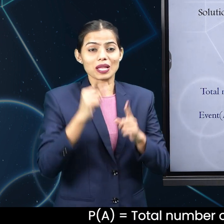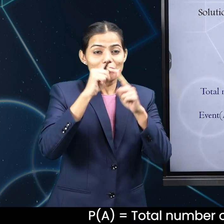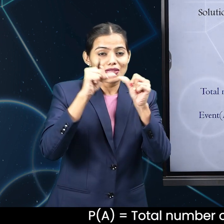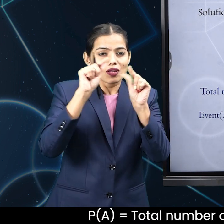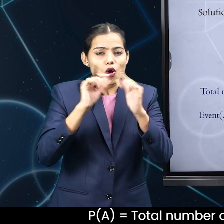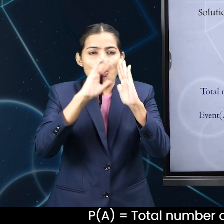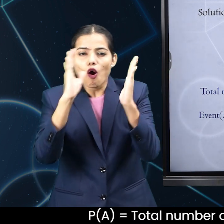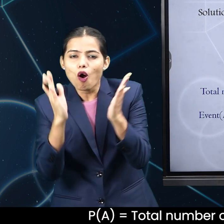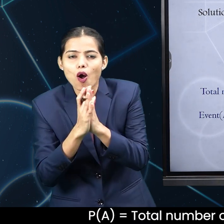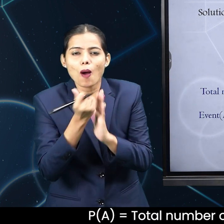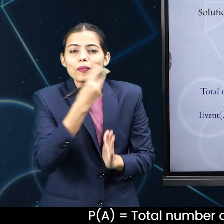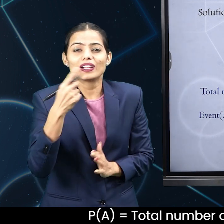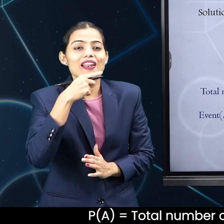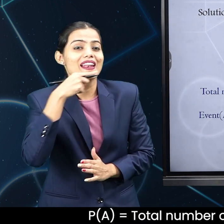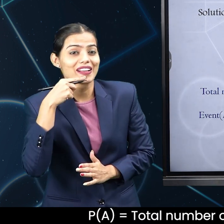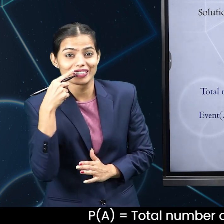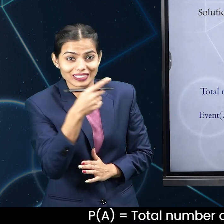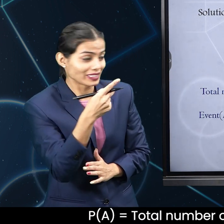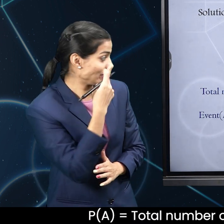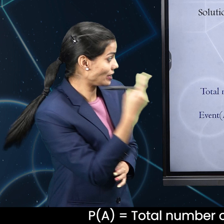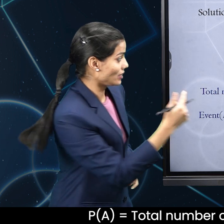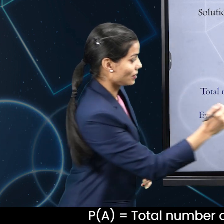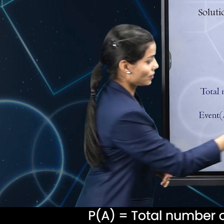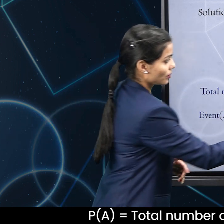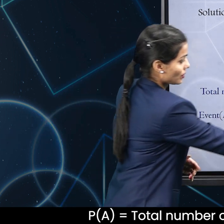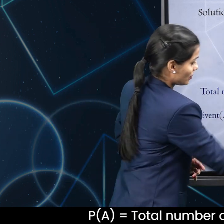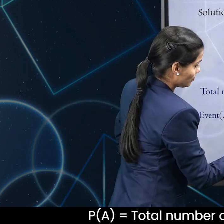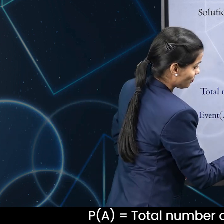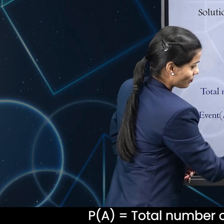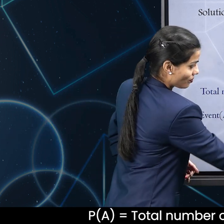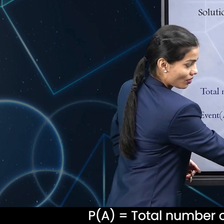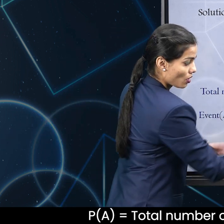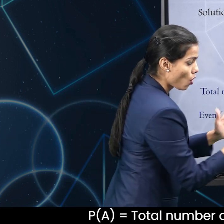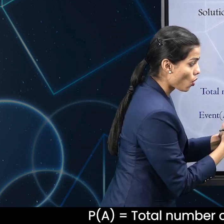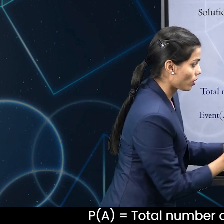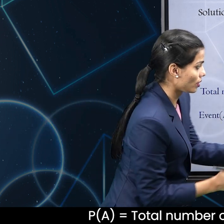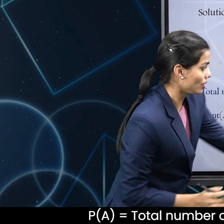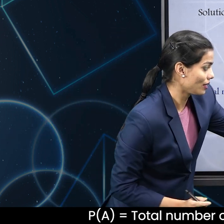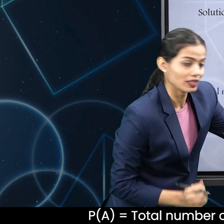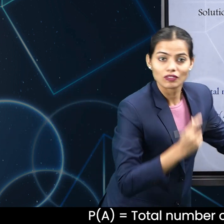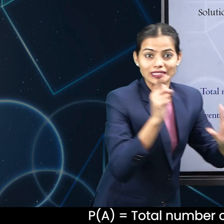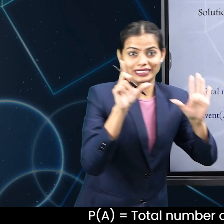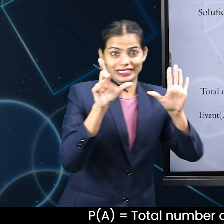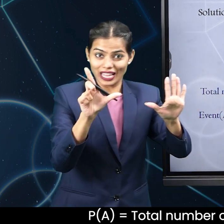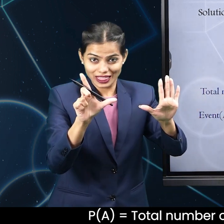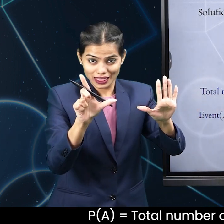P of A is equal to total number of red balls by total number of balls in the box.